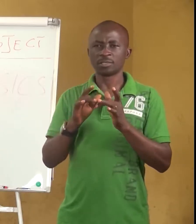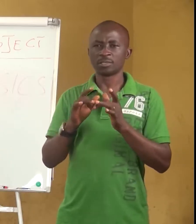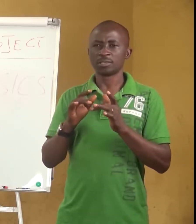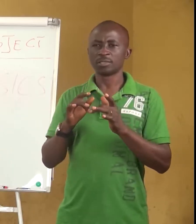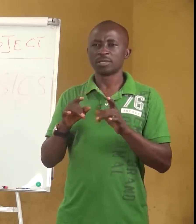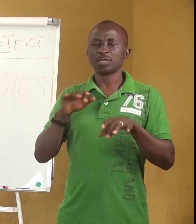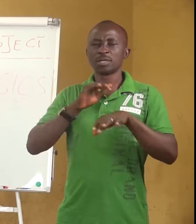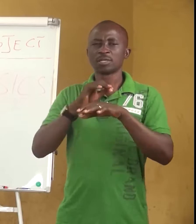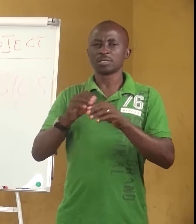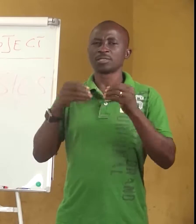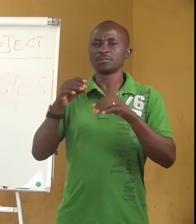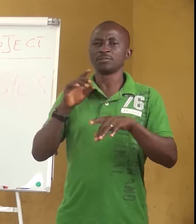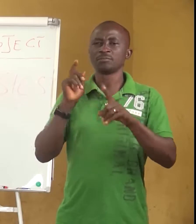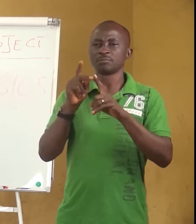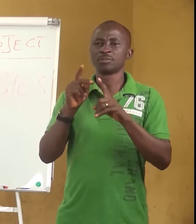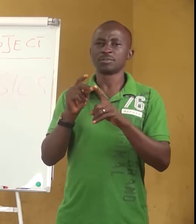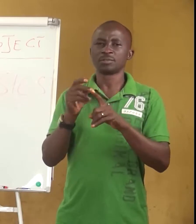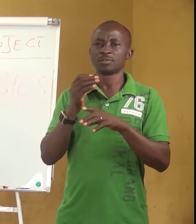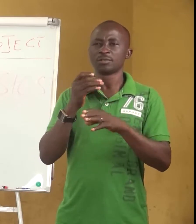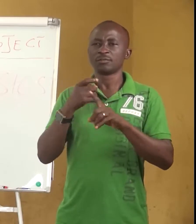given point from the surface of the Earth,